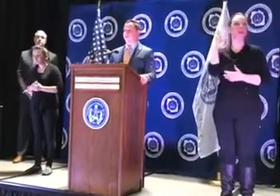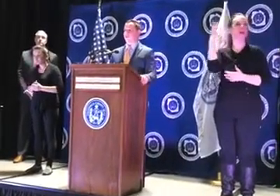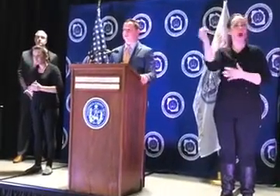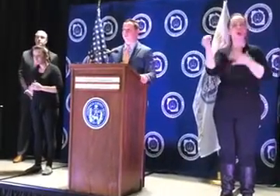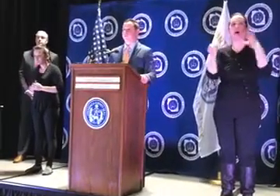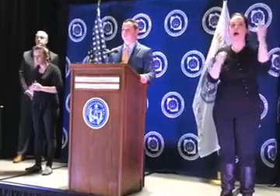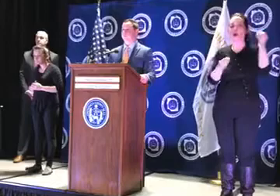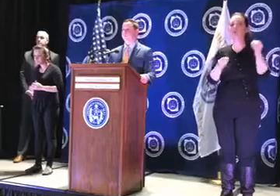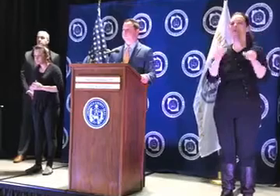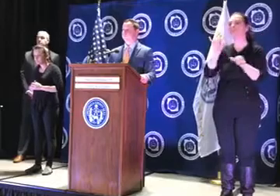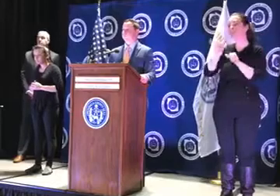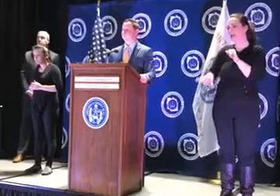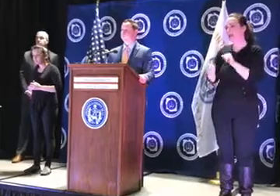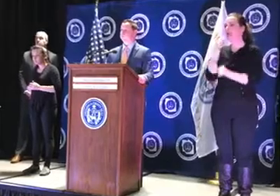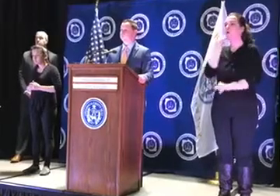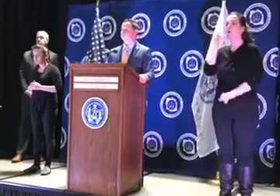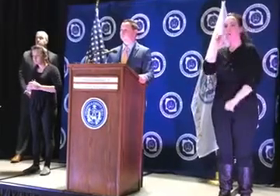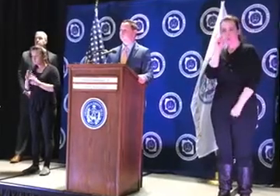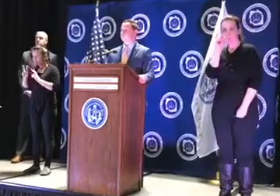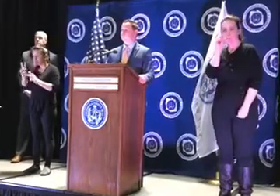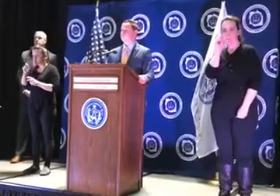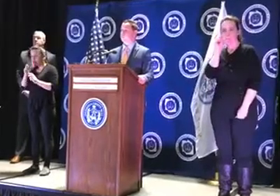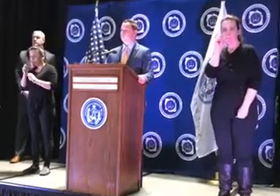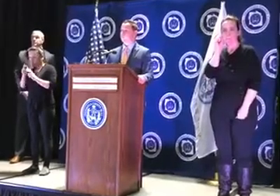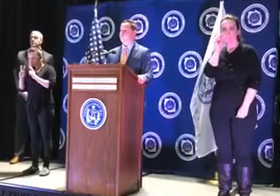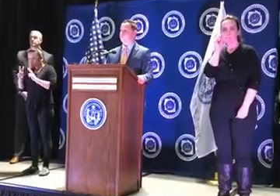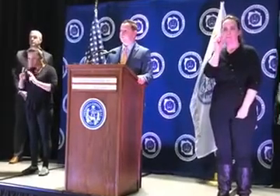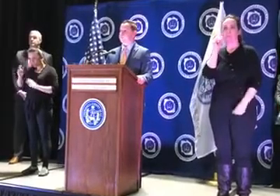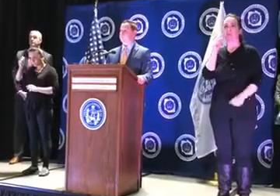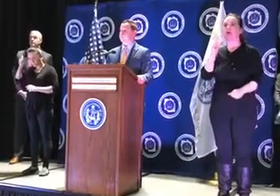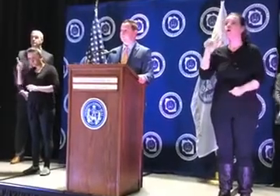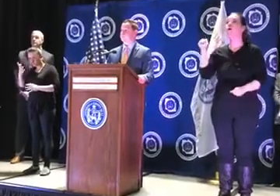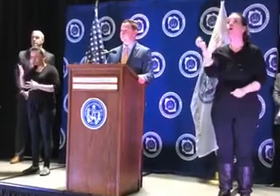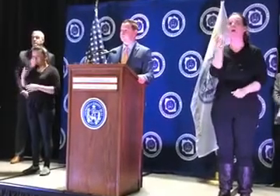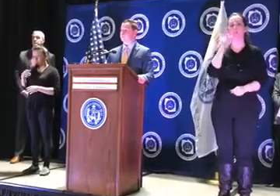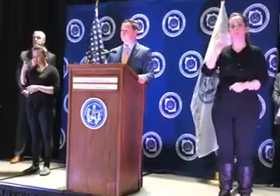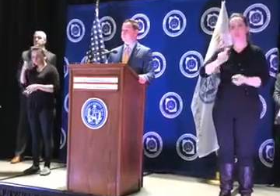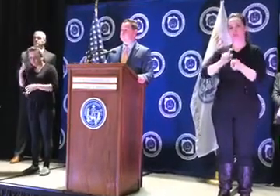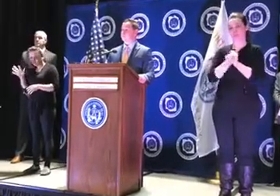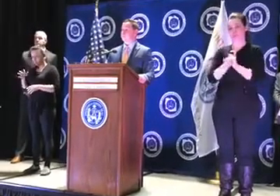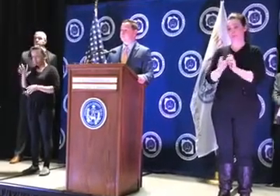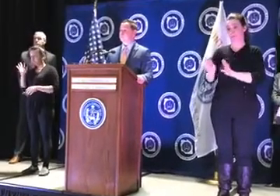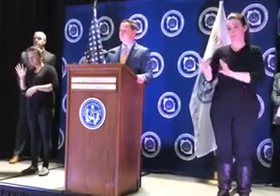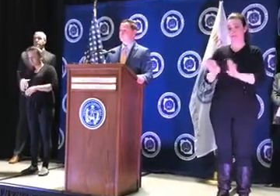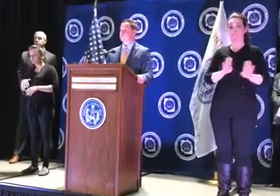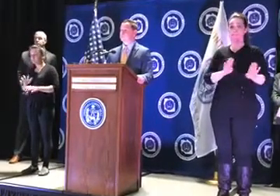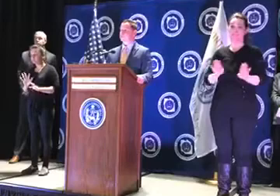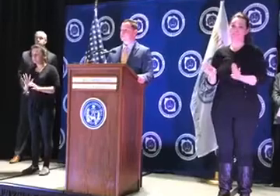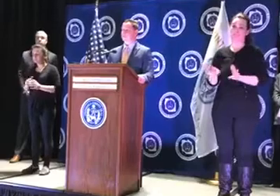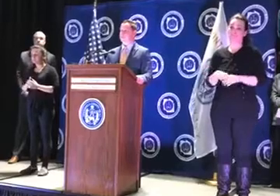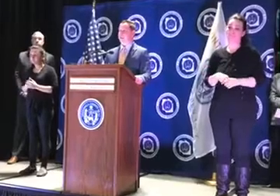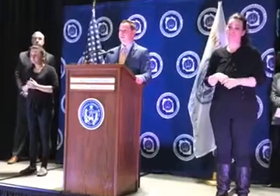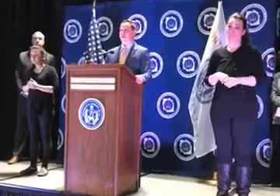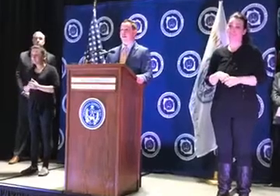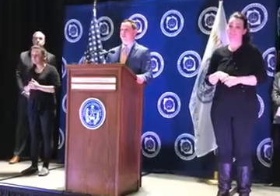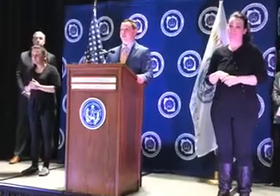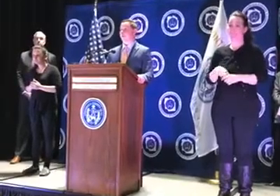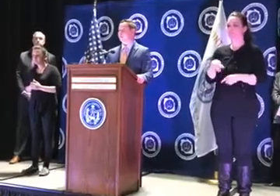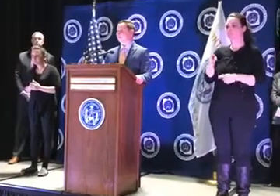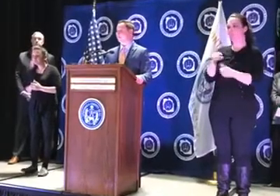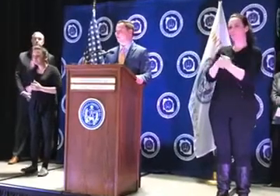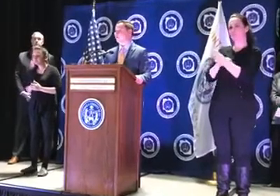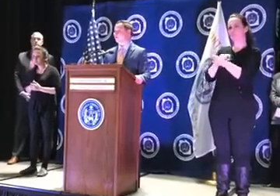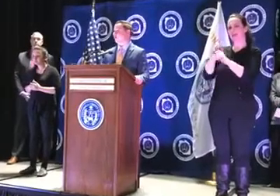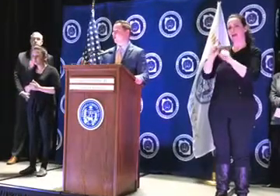everybody to do. Is there any kind of government order you could put into place that requires people to social distance? It's already in